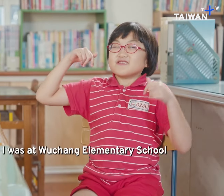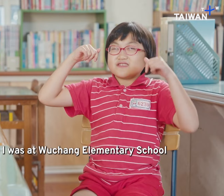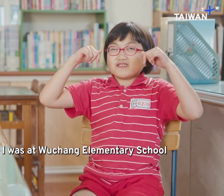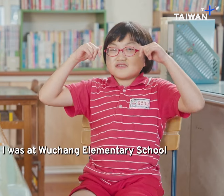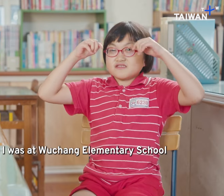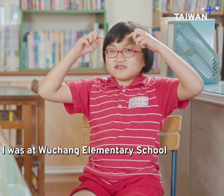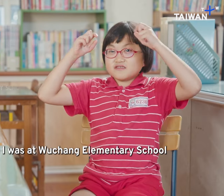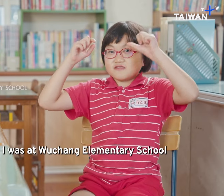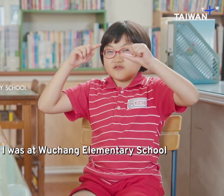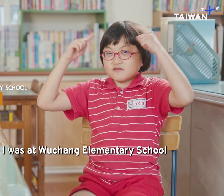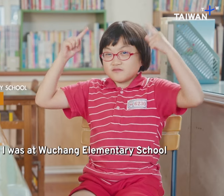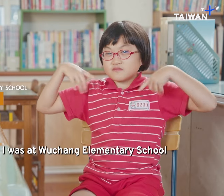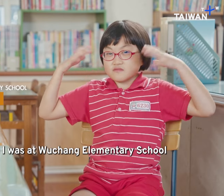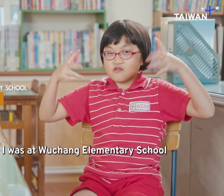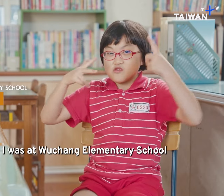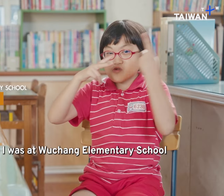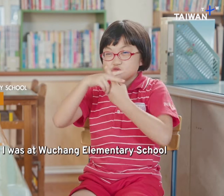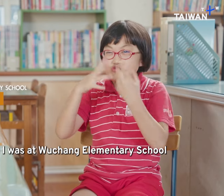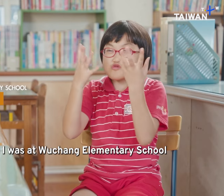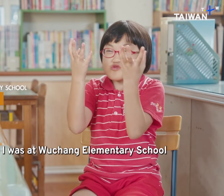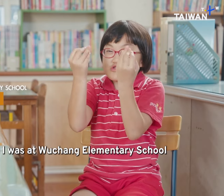Back when I was at Wuchang Elementary School,